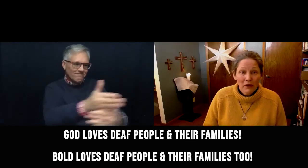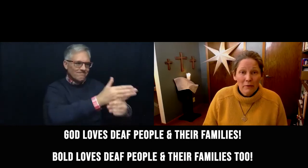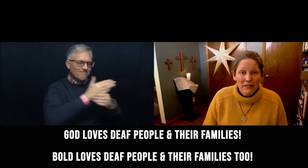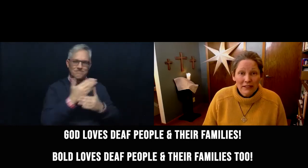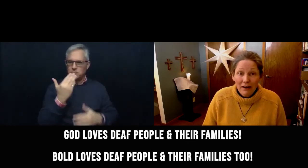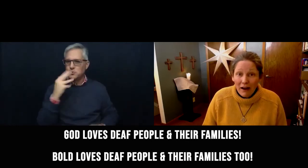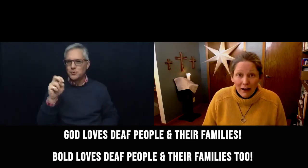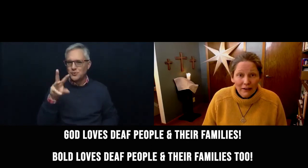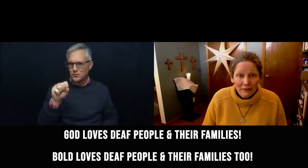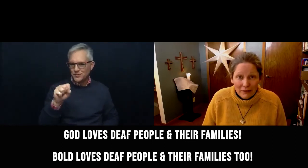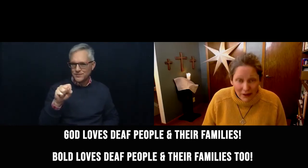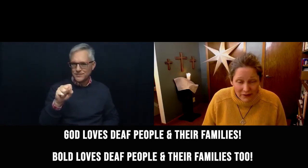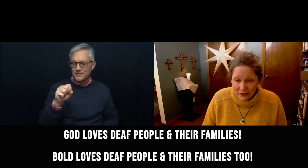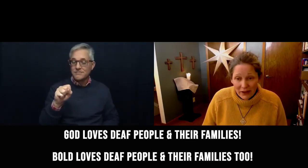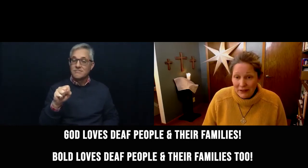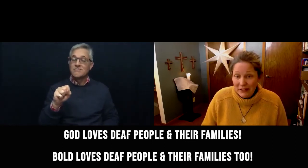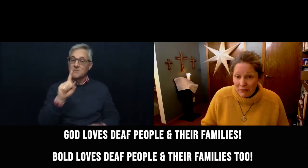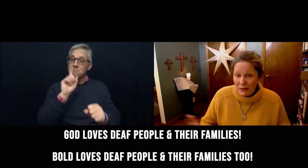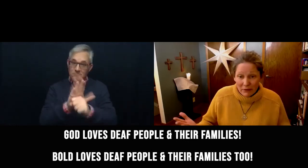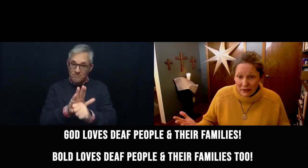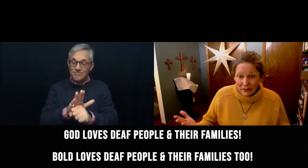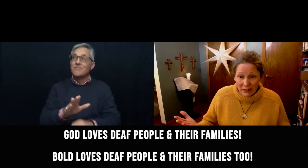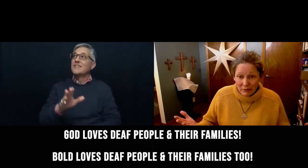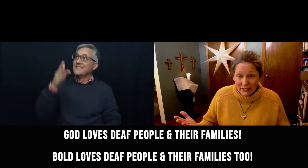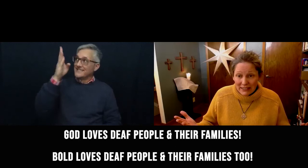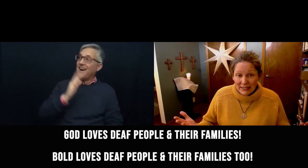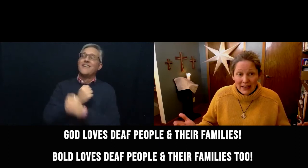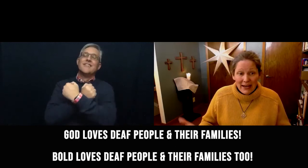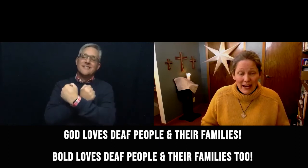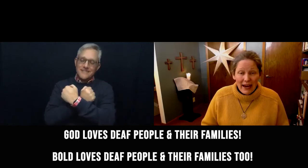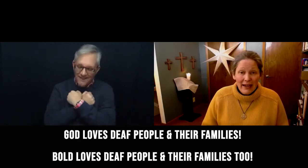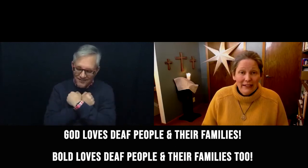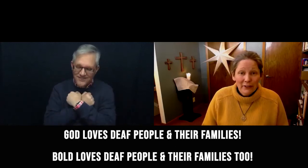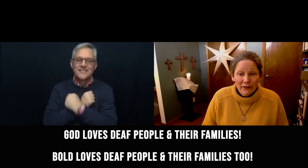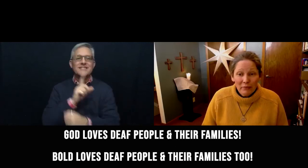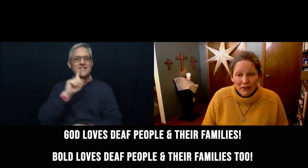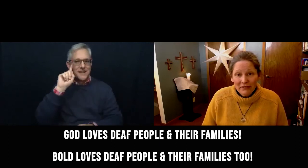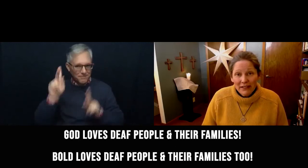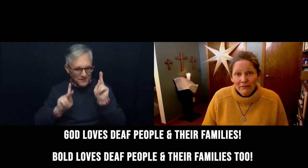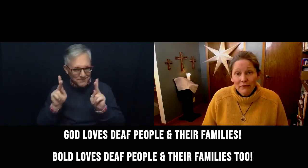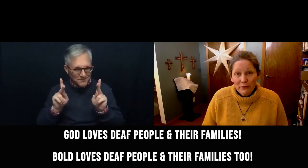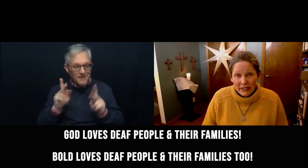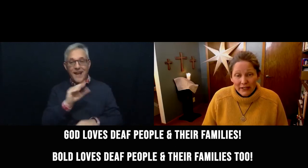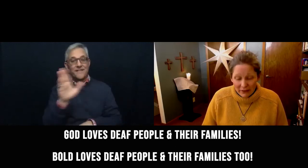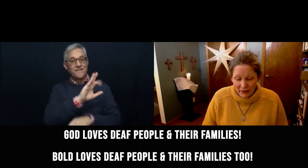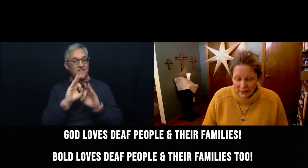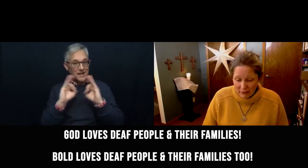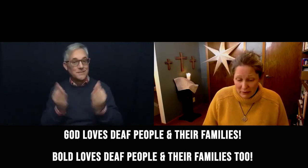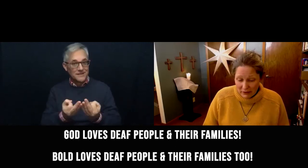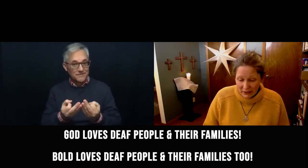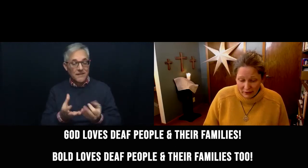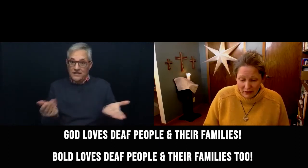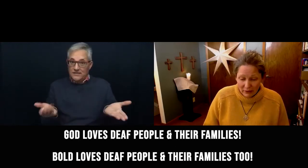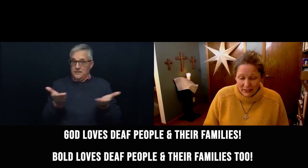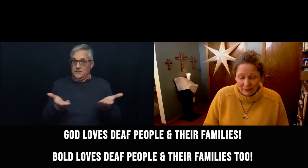The promise that God loves deaf people and their families. And here at Bread of Life, we love deaf